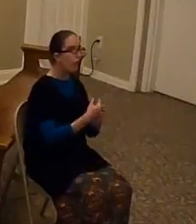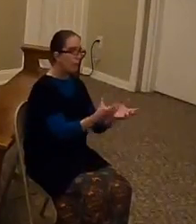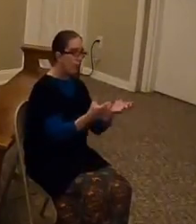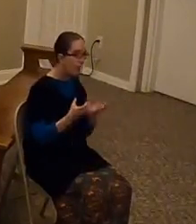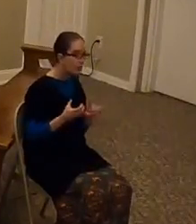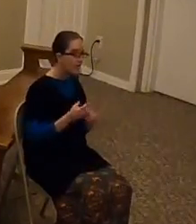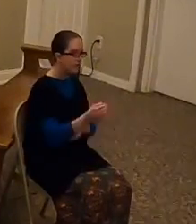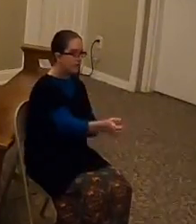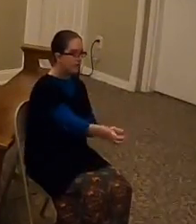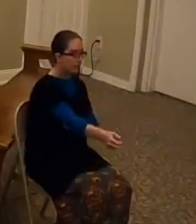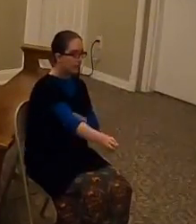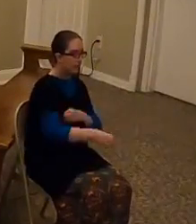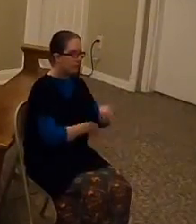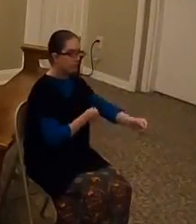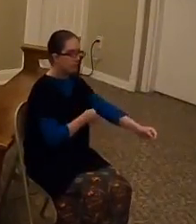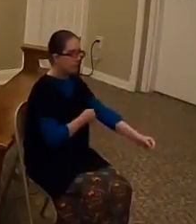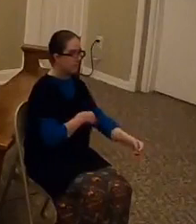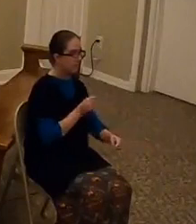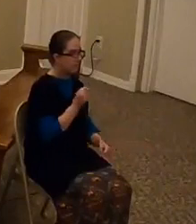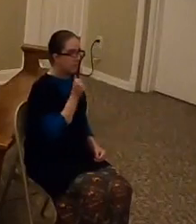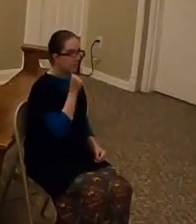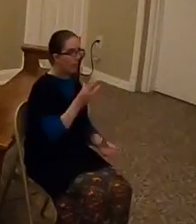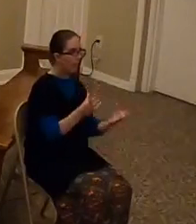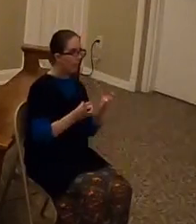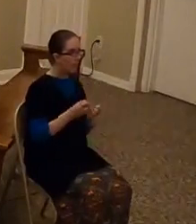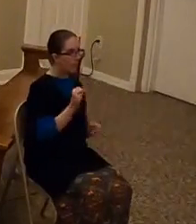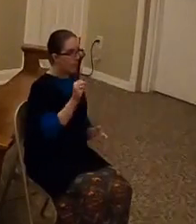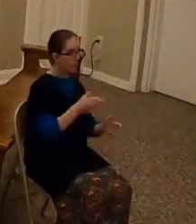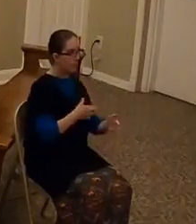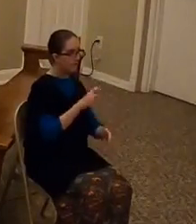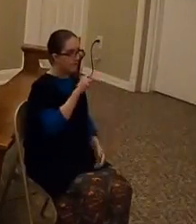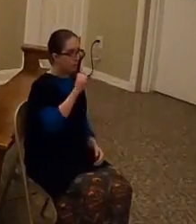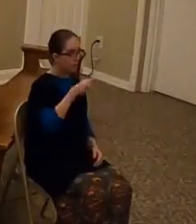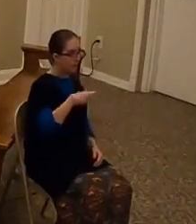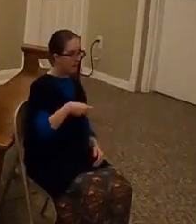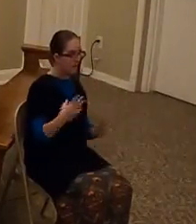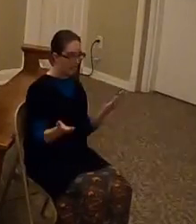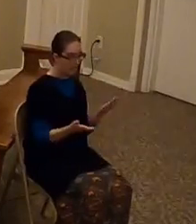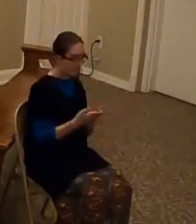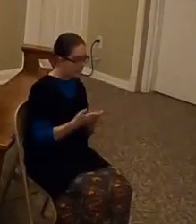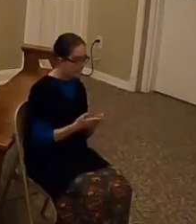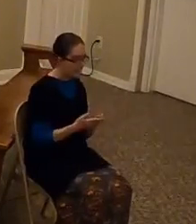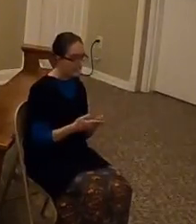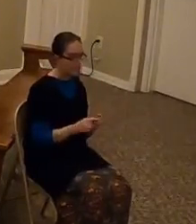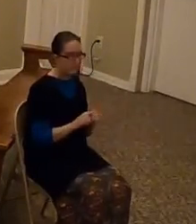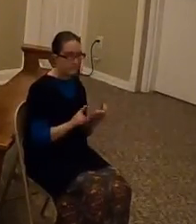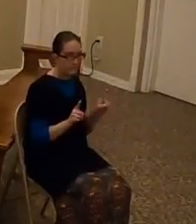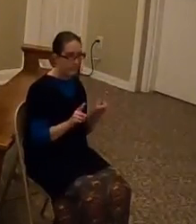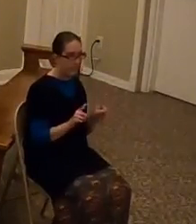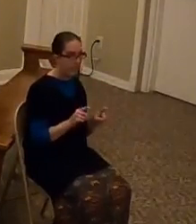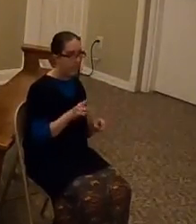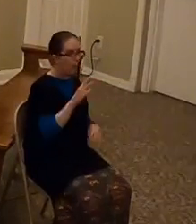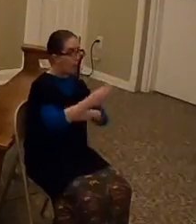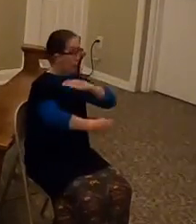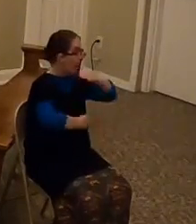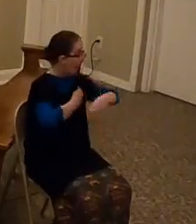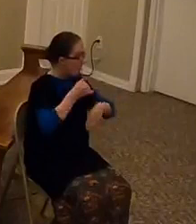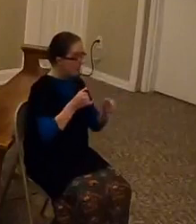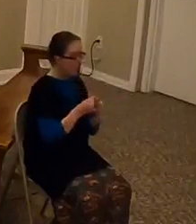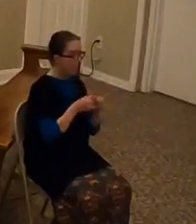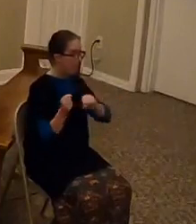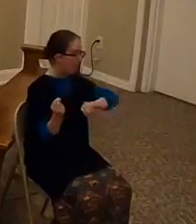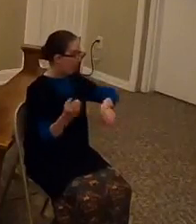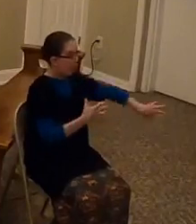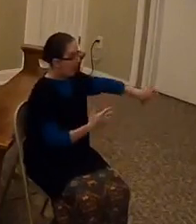Amen. I didn't really want him to sing rap here anyway, because we don't do rap. Amen. I'm going to wrap it up that way.